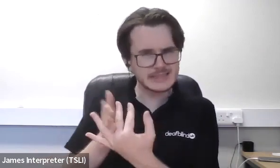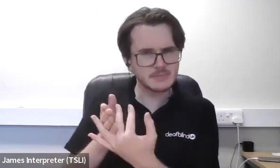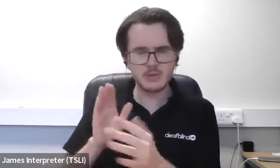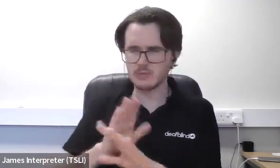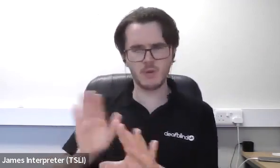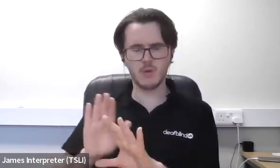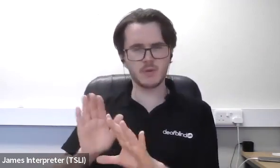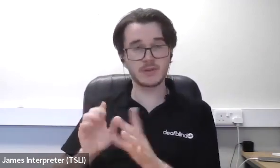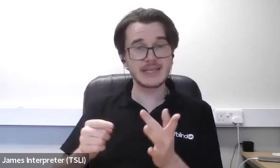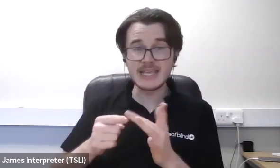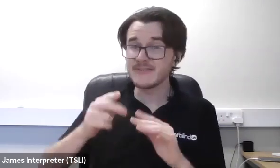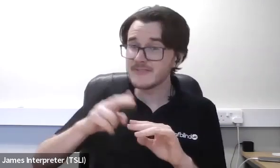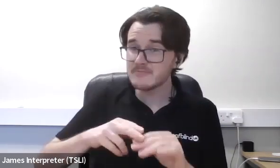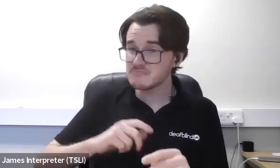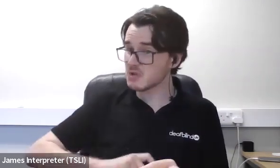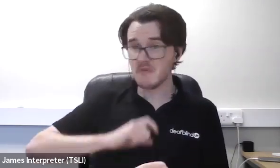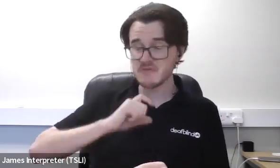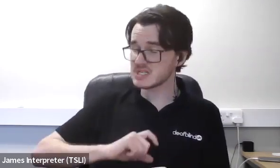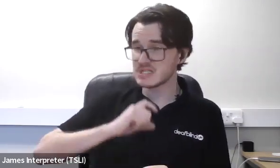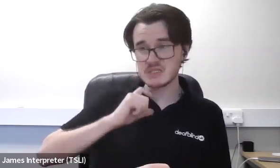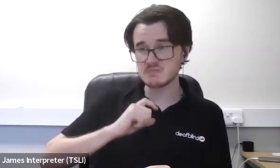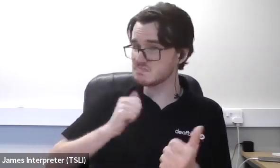have good confidence and good mobility.